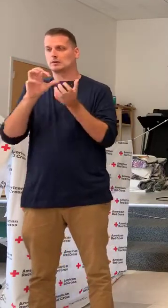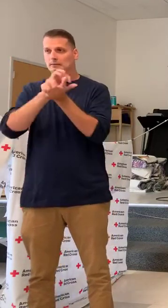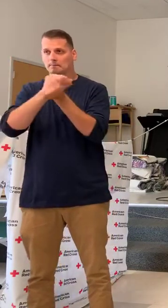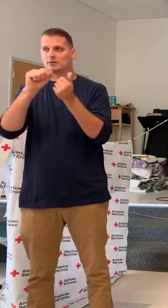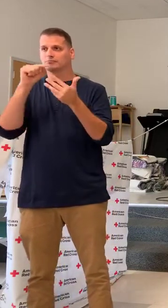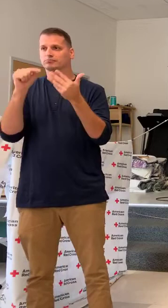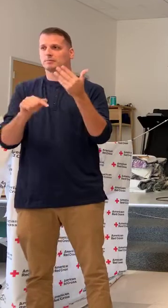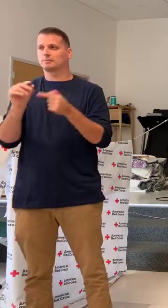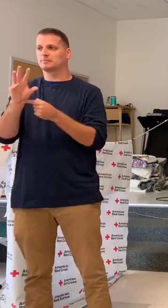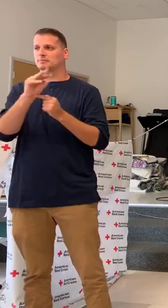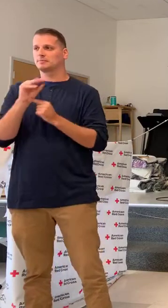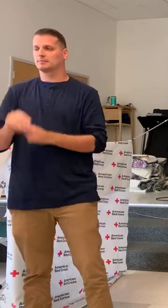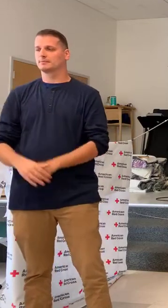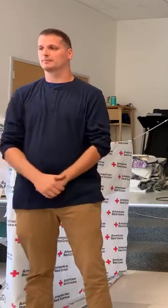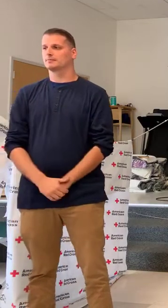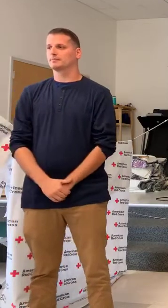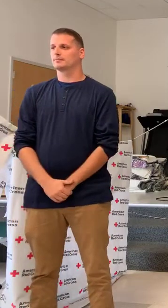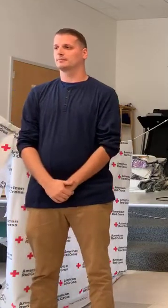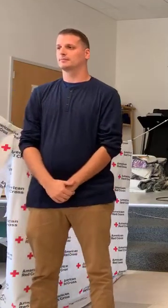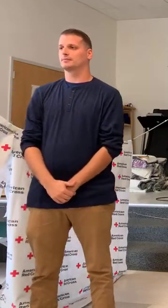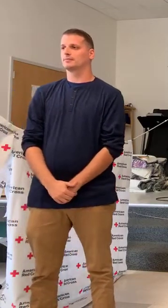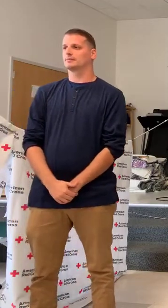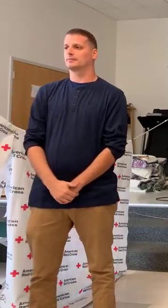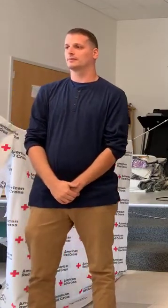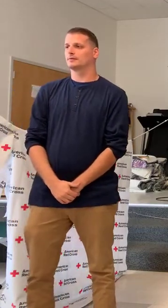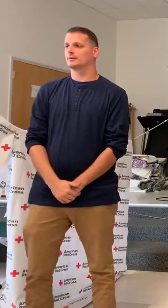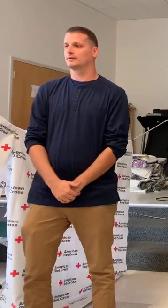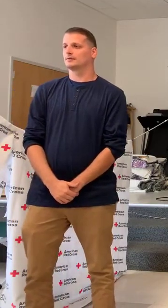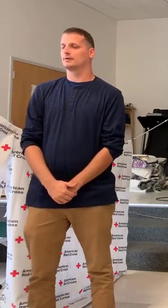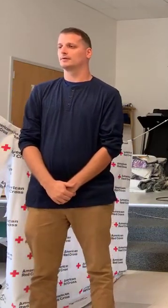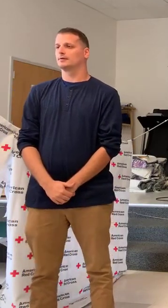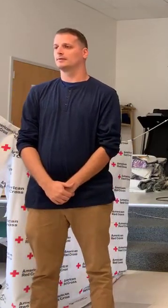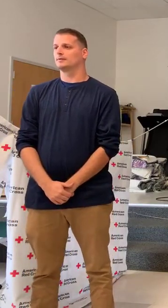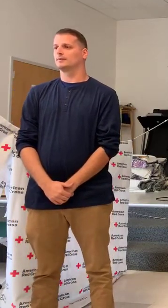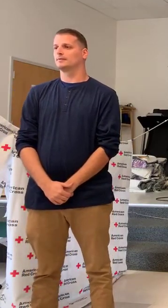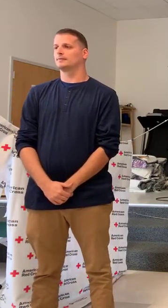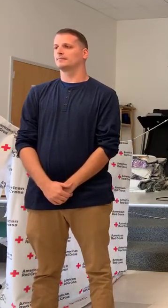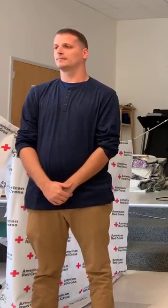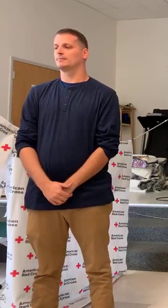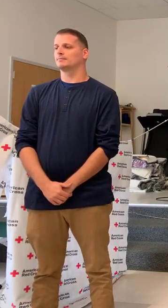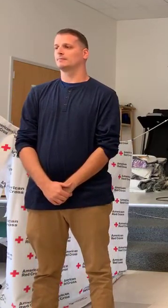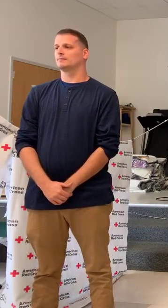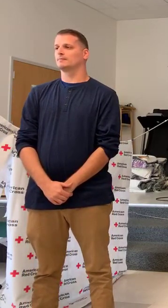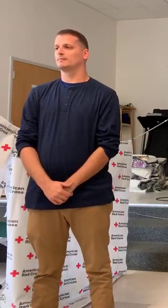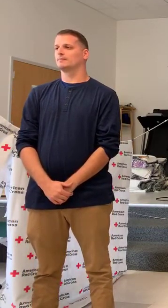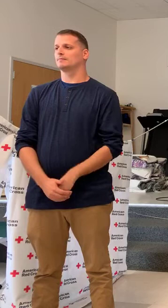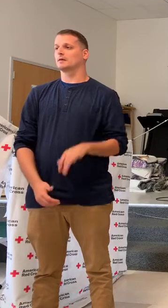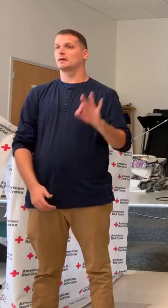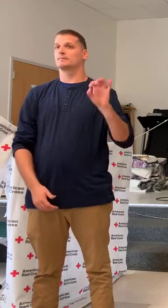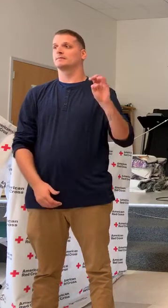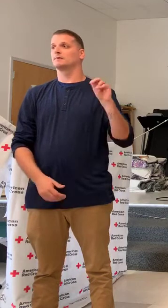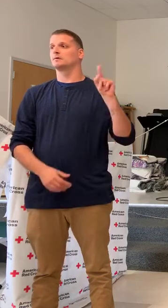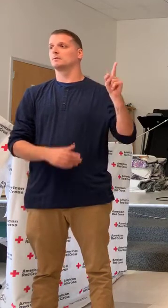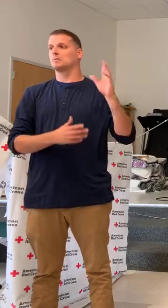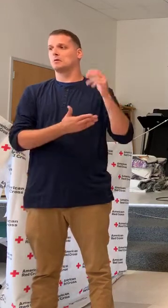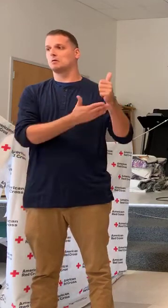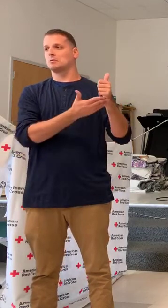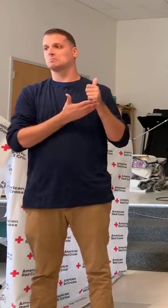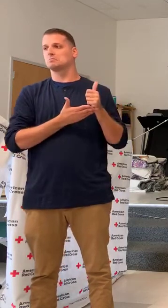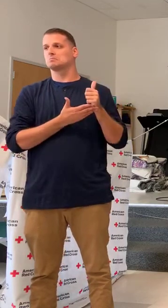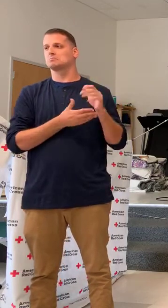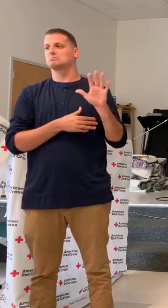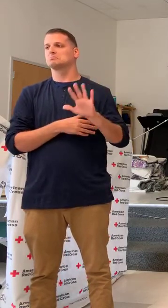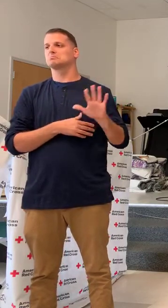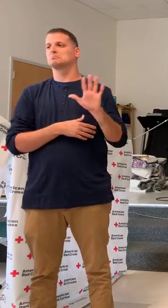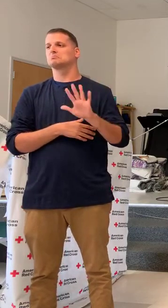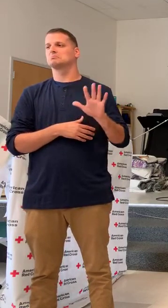And hopefully if FEMA does come in and assist with this, then you get up to about $34,000